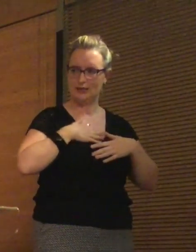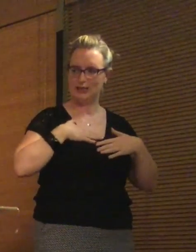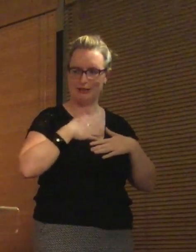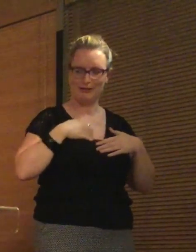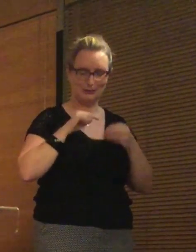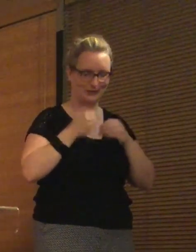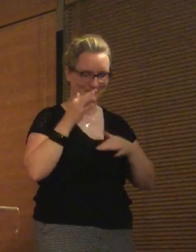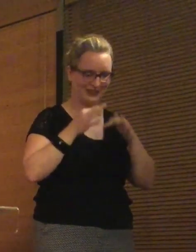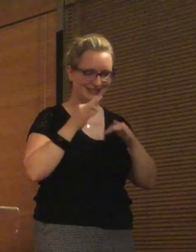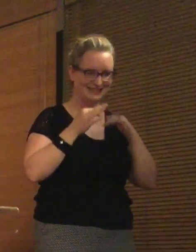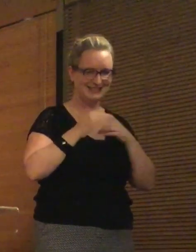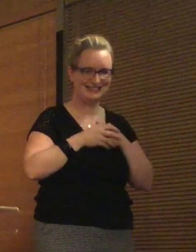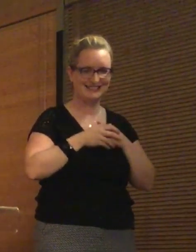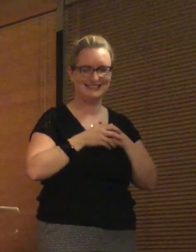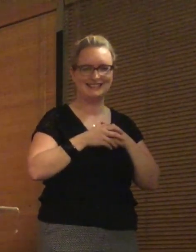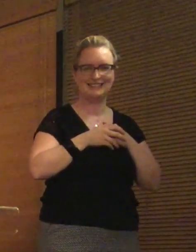Sorry about this.